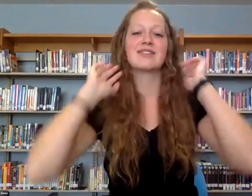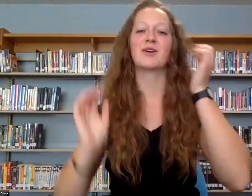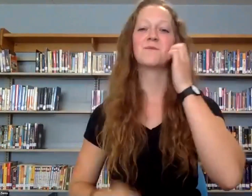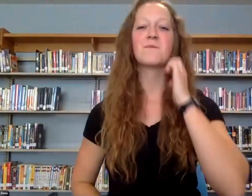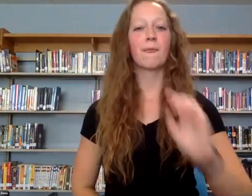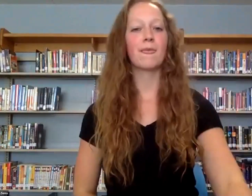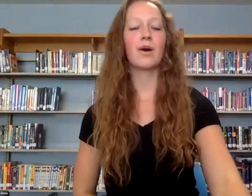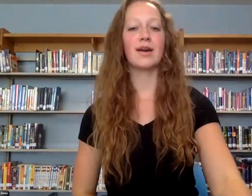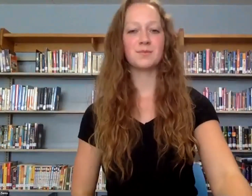your own. Okay.